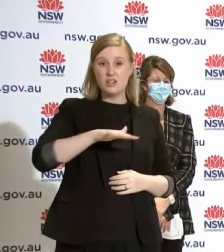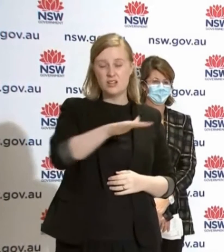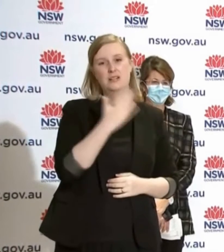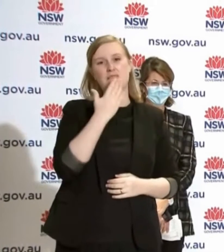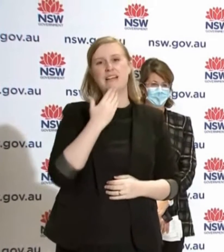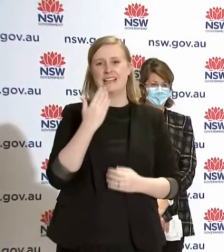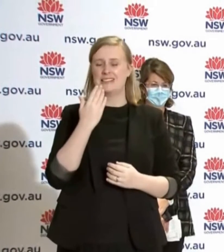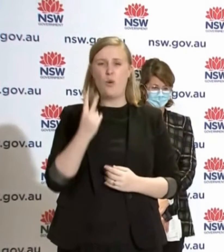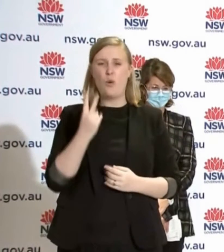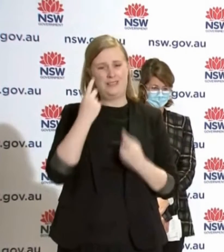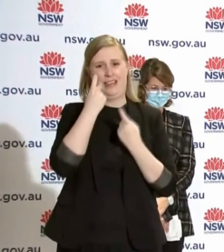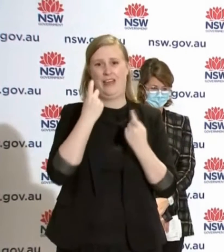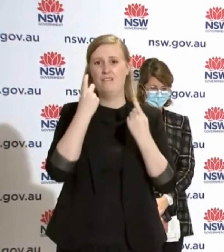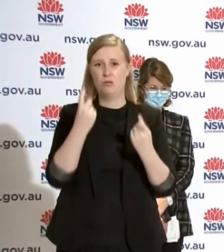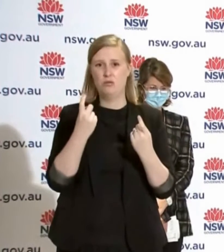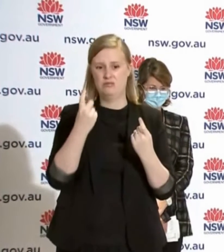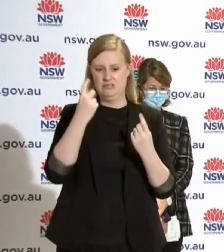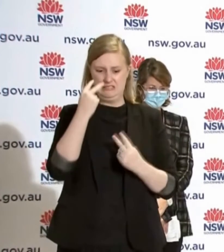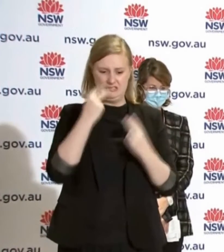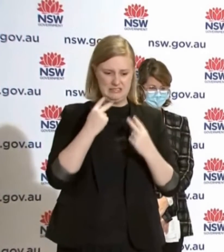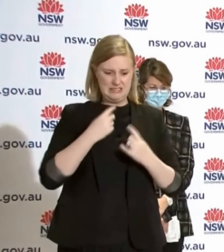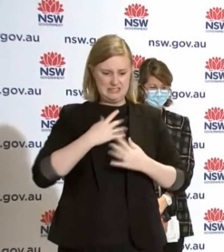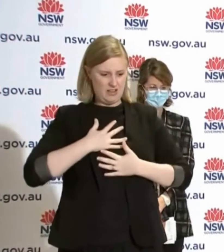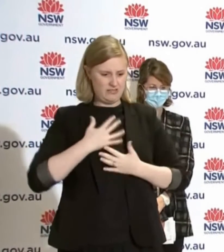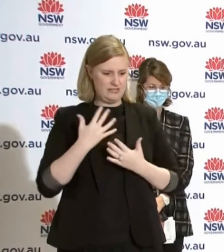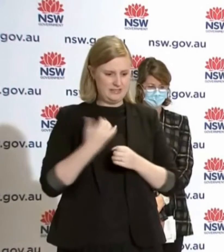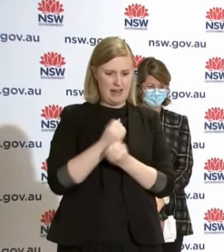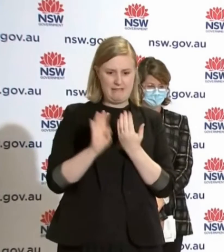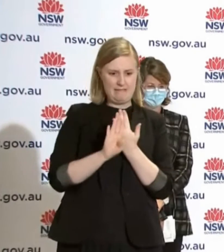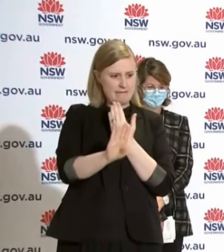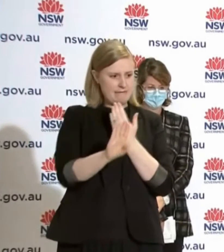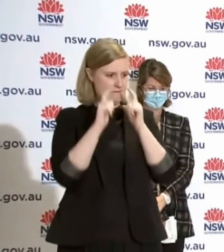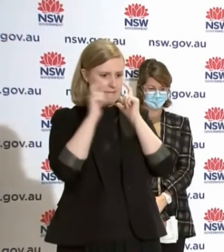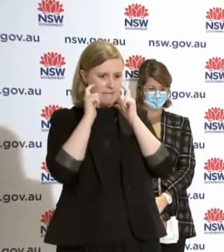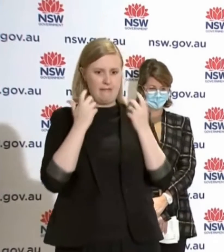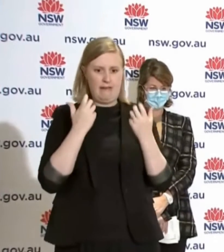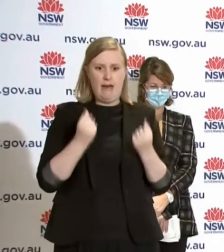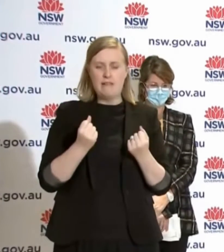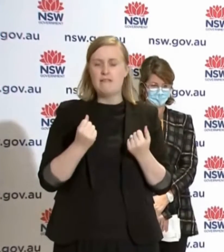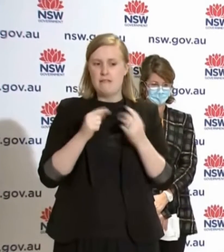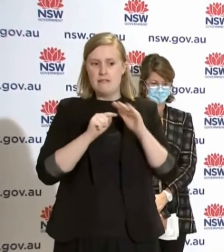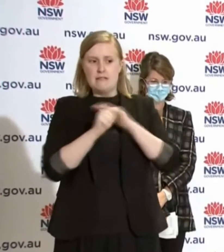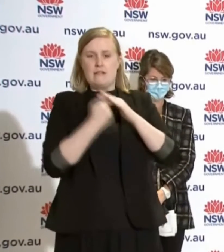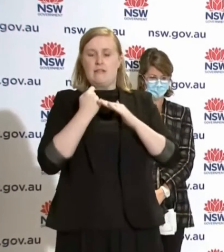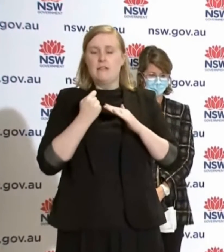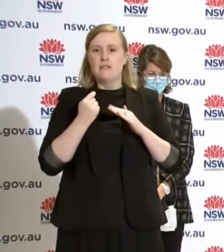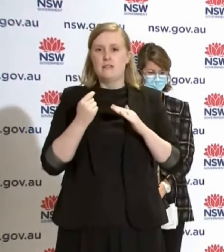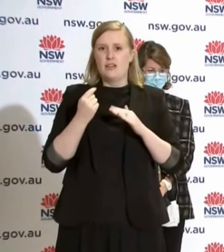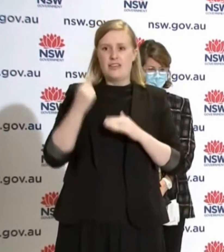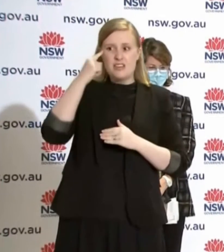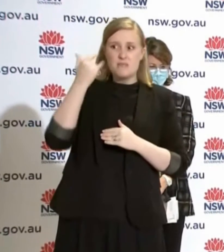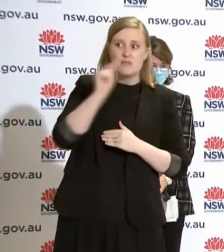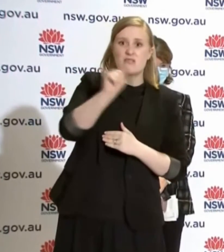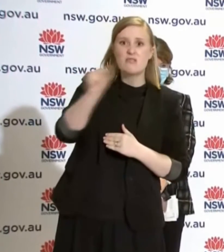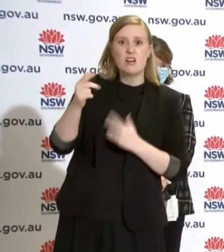has the virus. In terms of the regions, many areas are settling down and stabilising, but Western New South Wales, of course, remains our concern, and Dr.